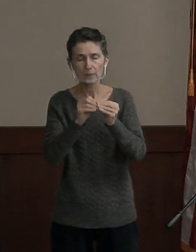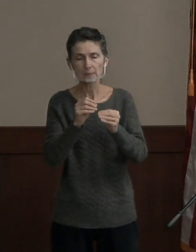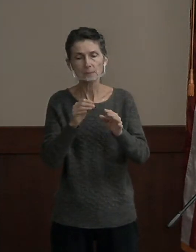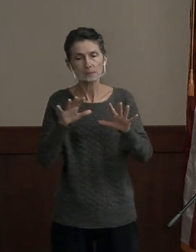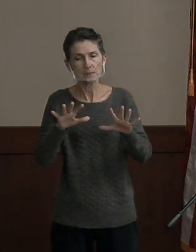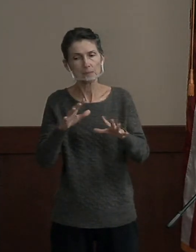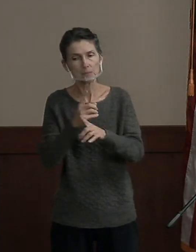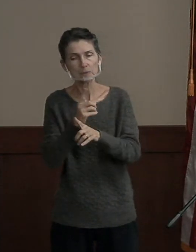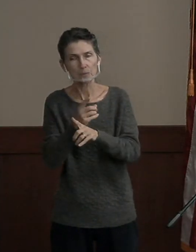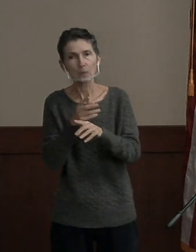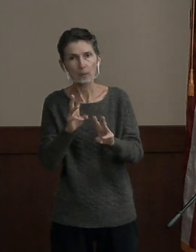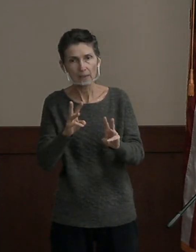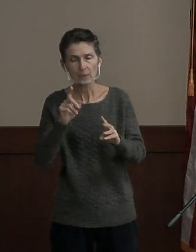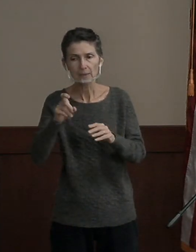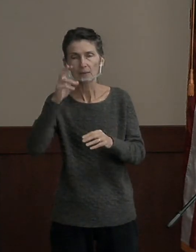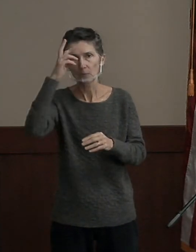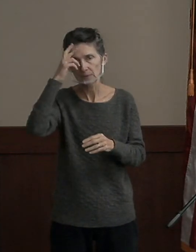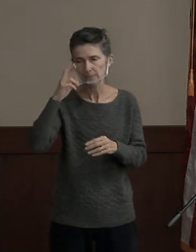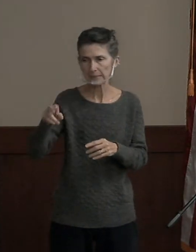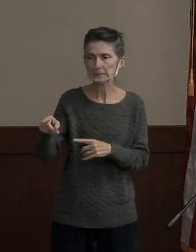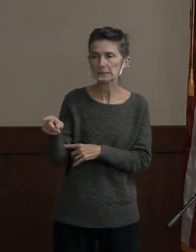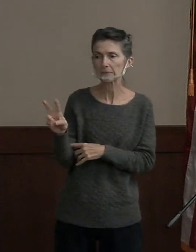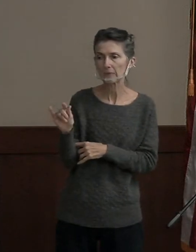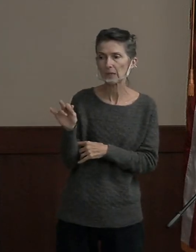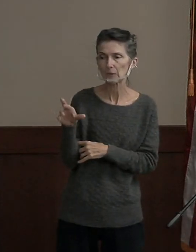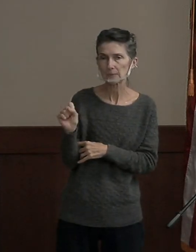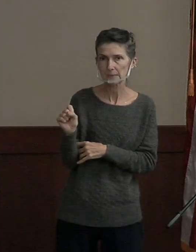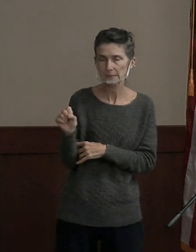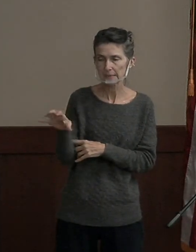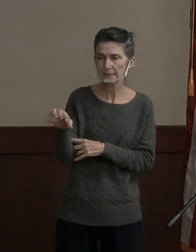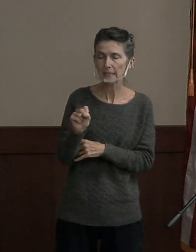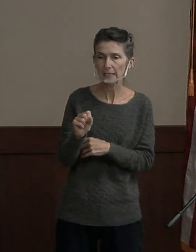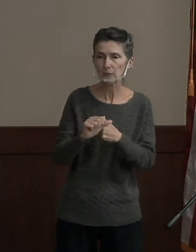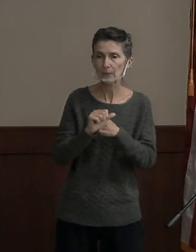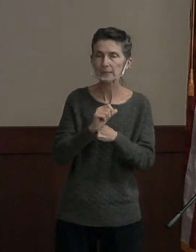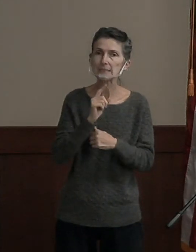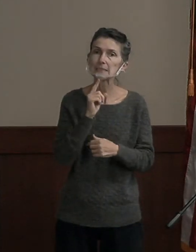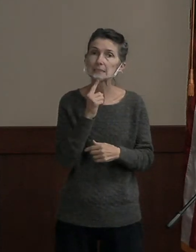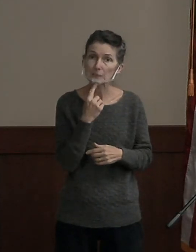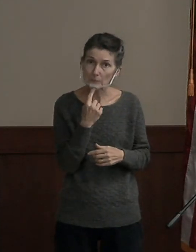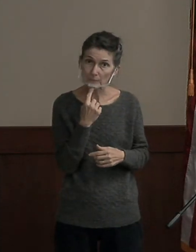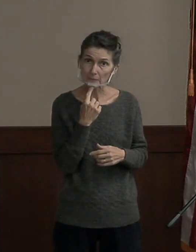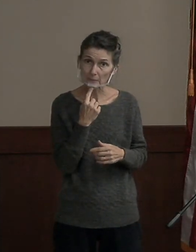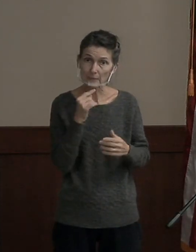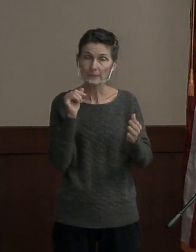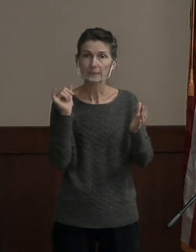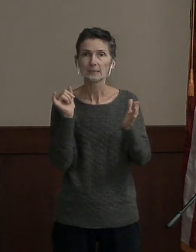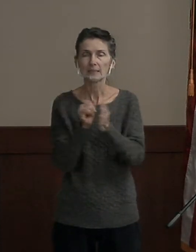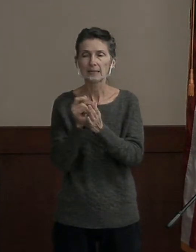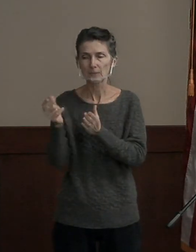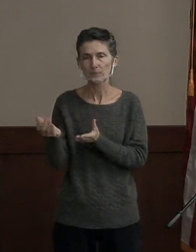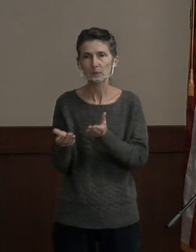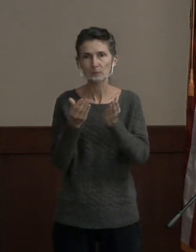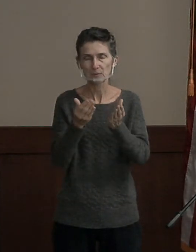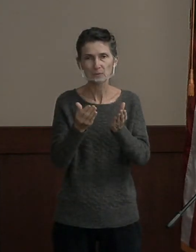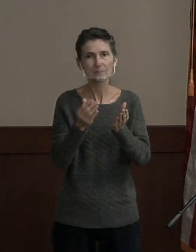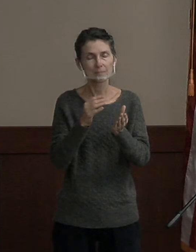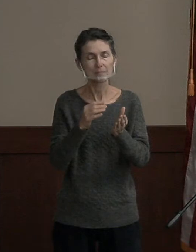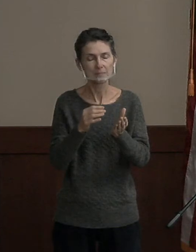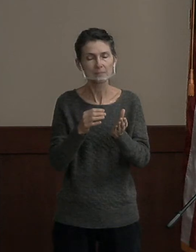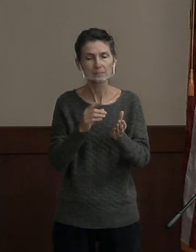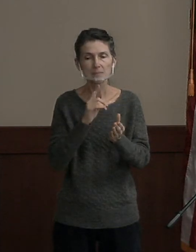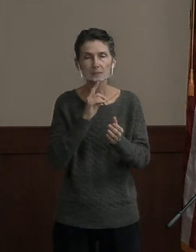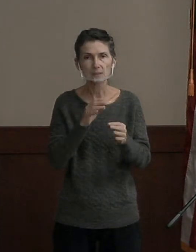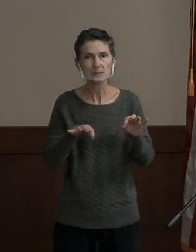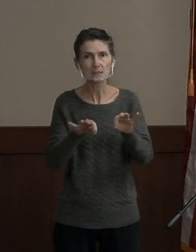way. It means we must respect the virus and take the threat seriously, knowing that it poses a significant risk to